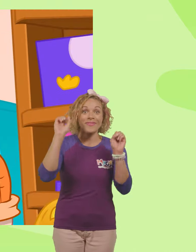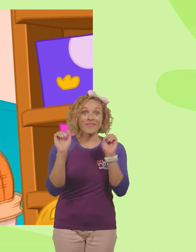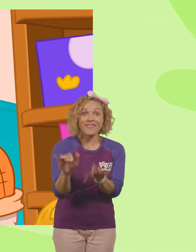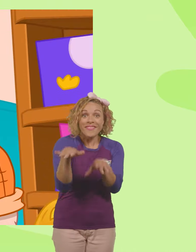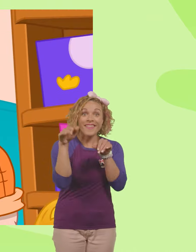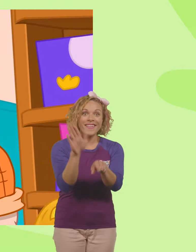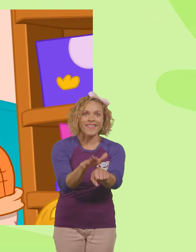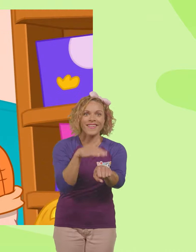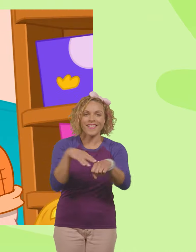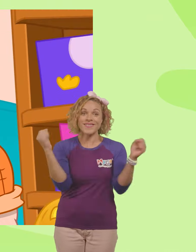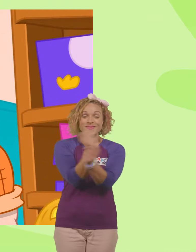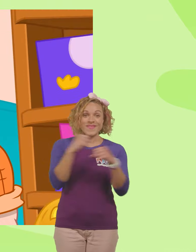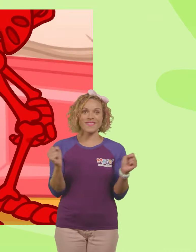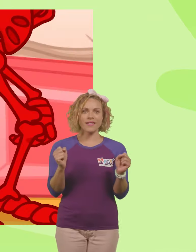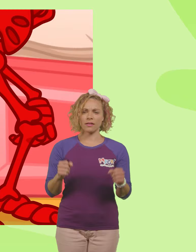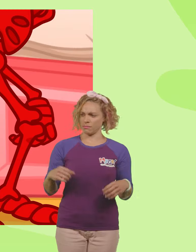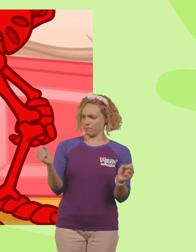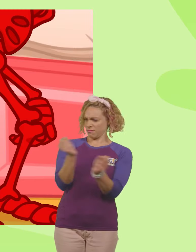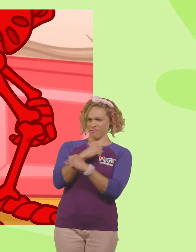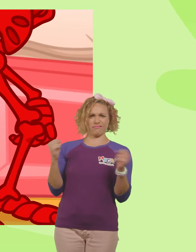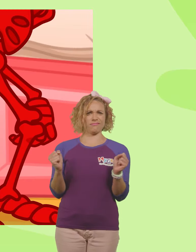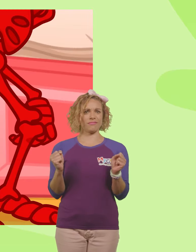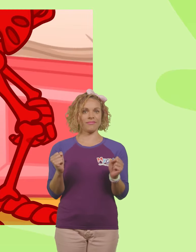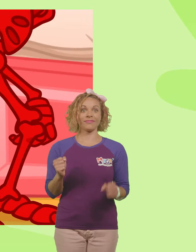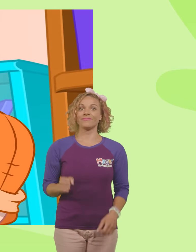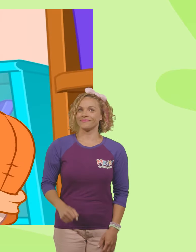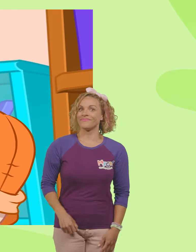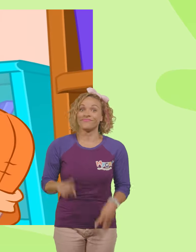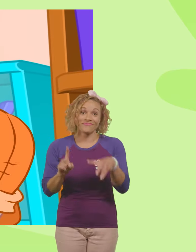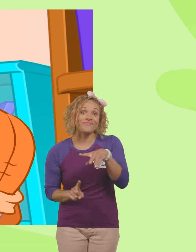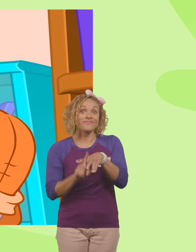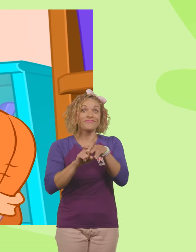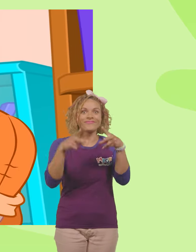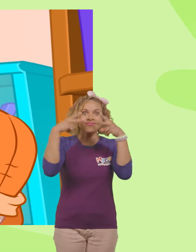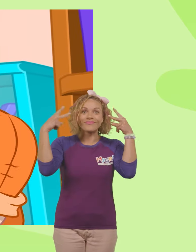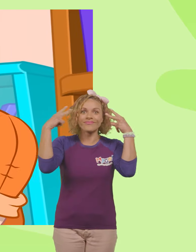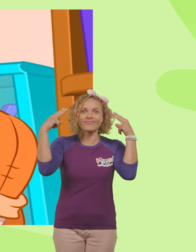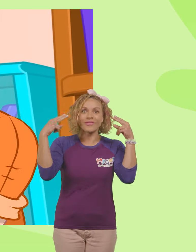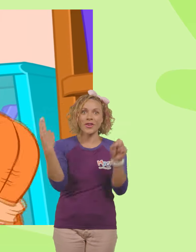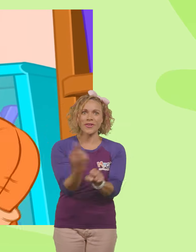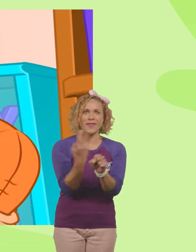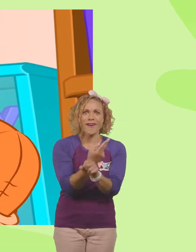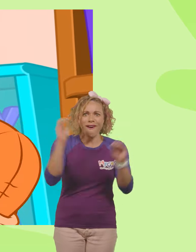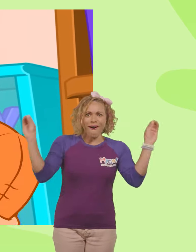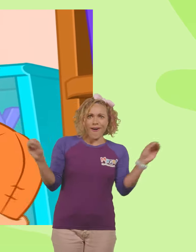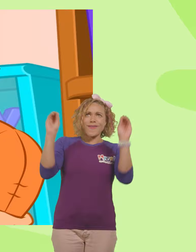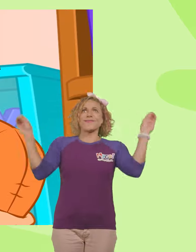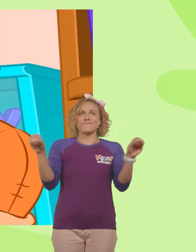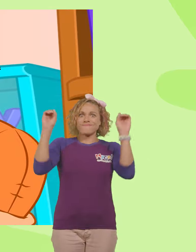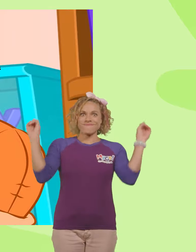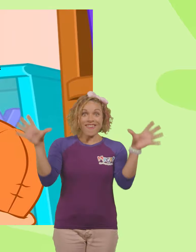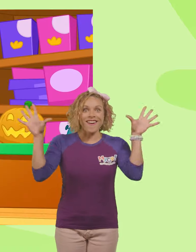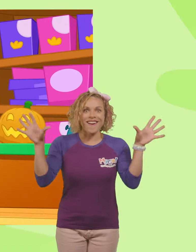search for the magic pet Spookler. Spookler? It is said only to appear on Halloween and uses all